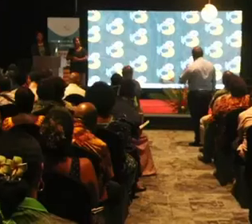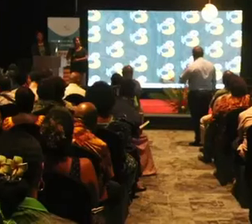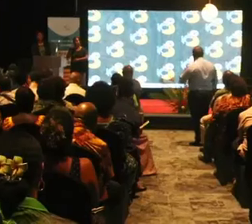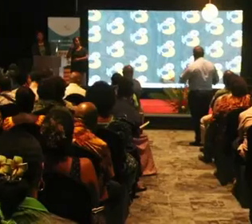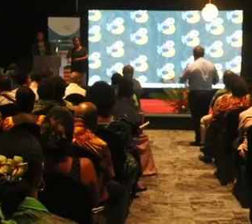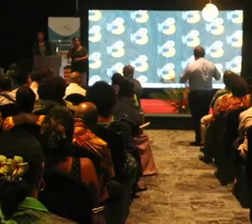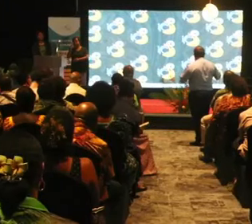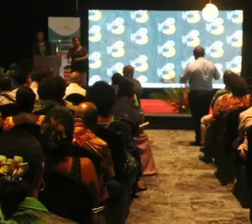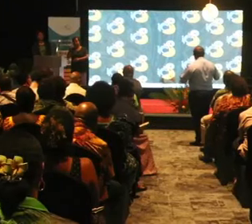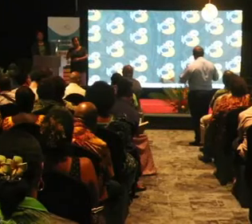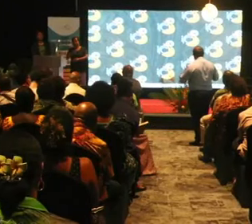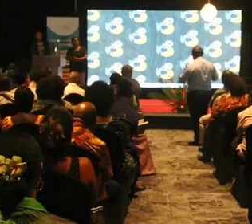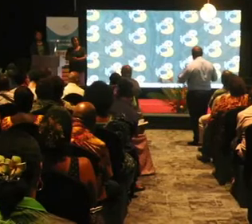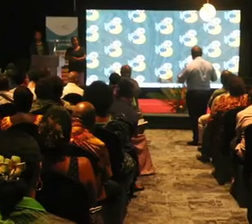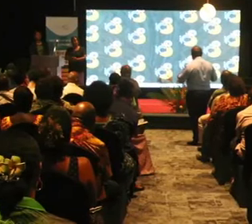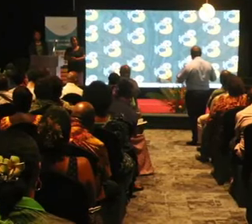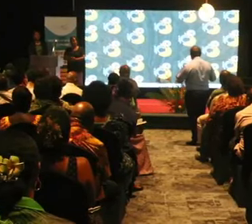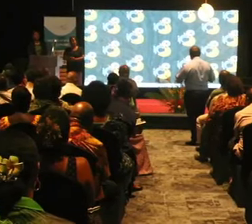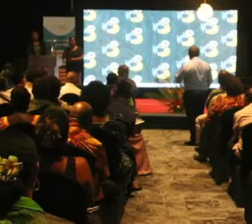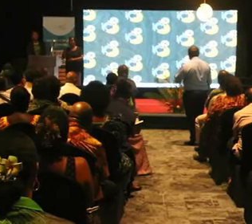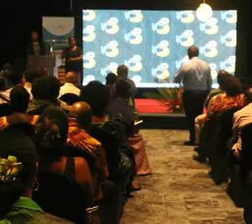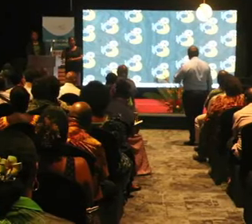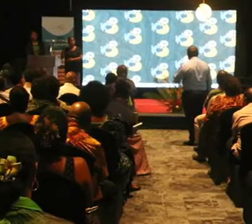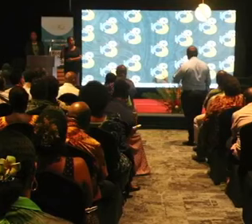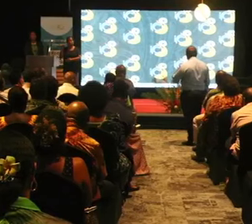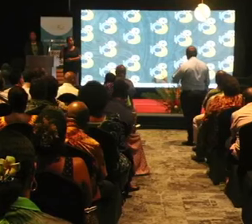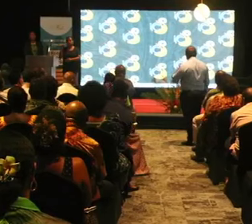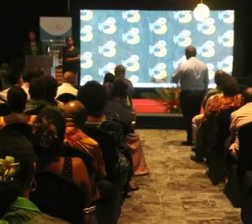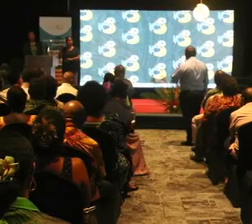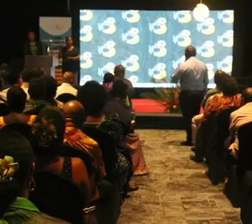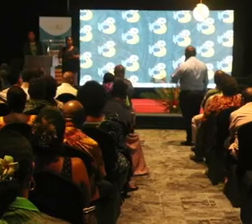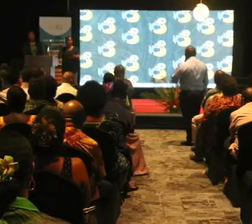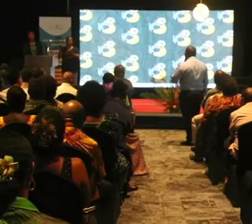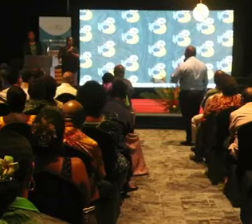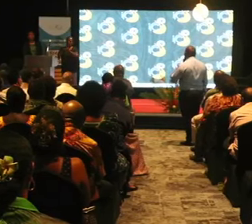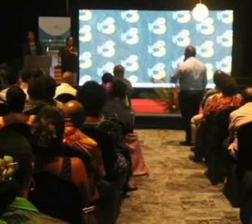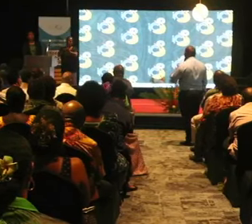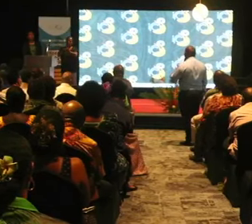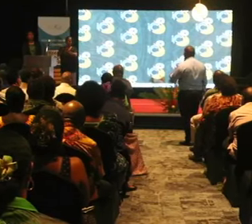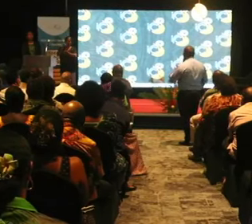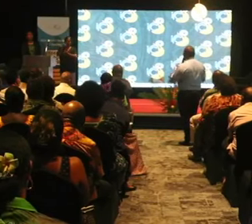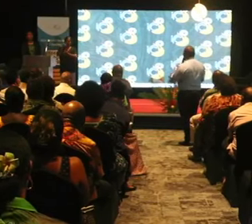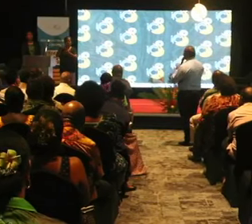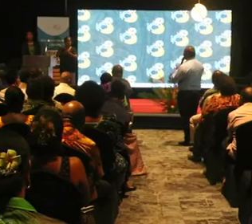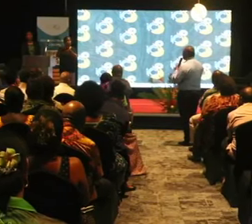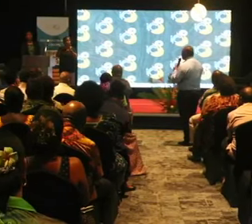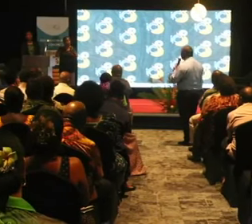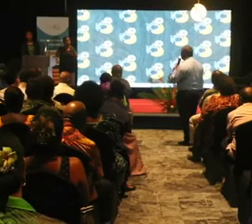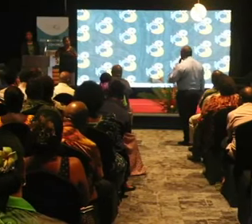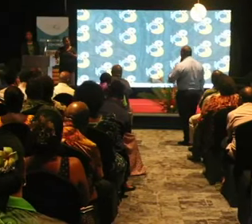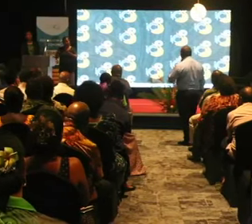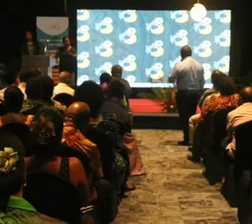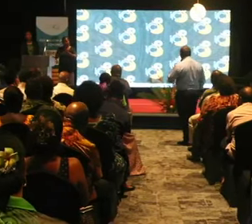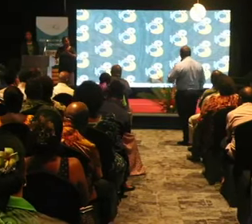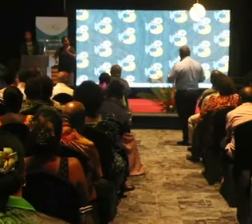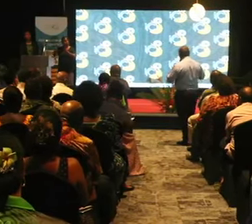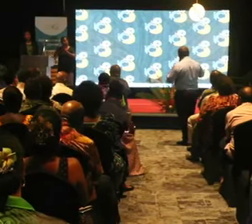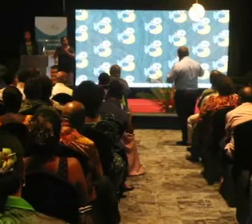Muslim, you will not accommodate the majority of people living in the city. So my question I just wanted to bring to the management is that, can